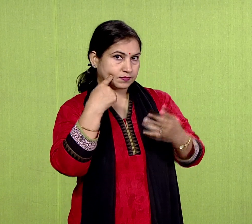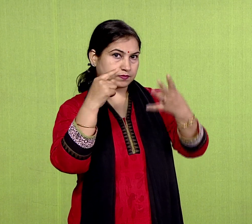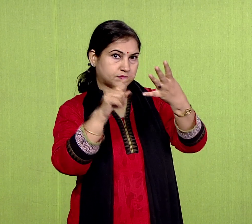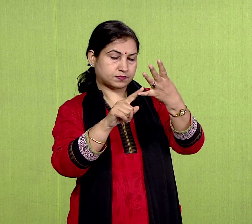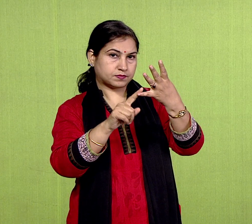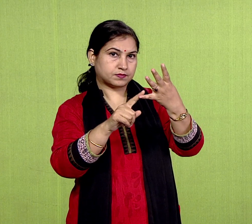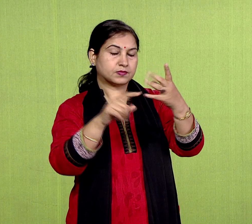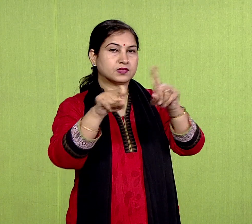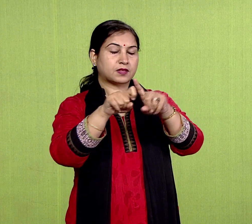Kashi,